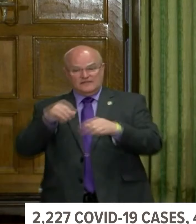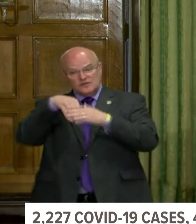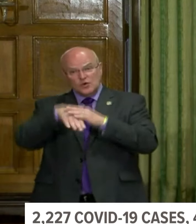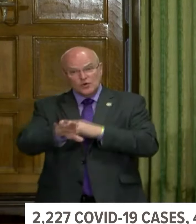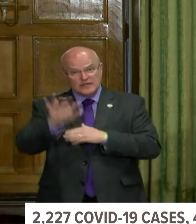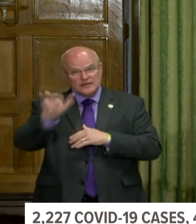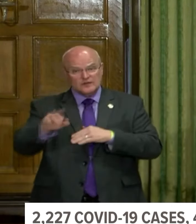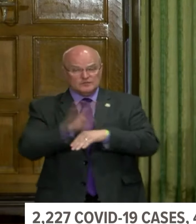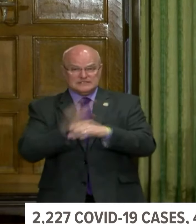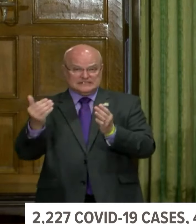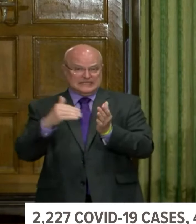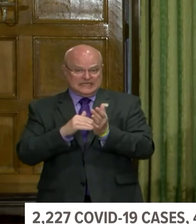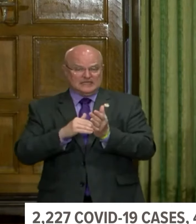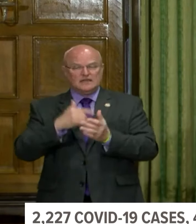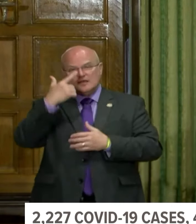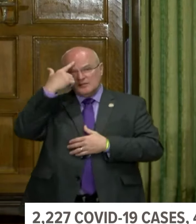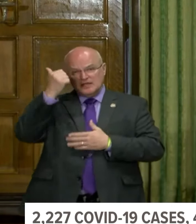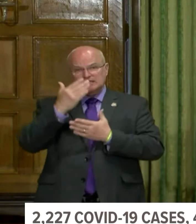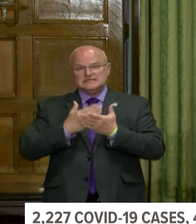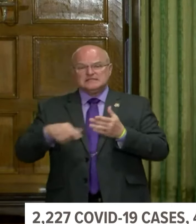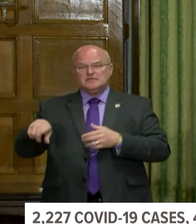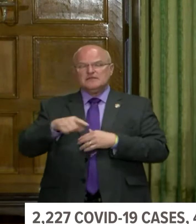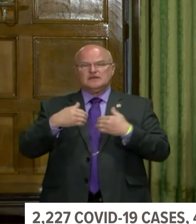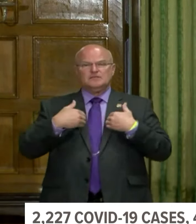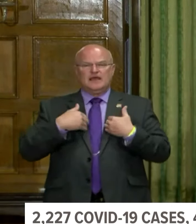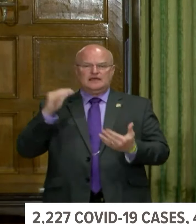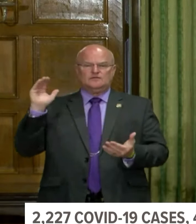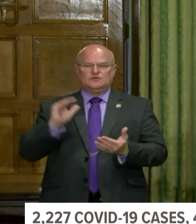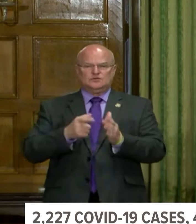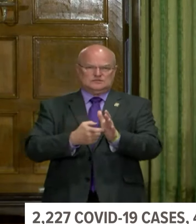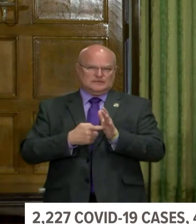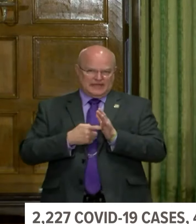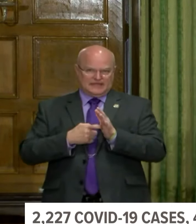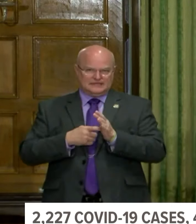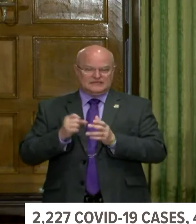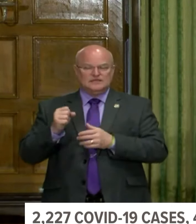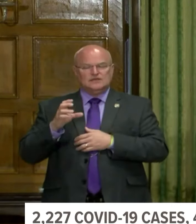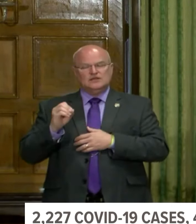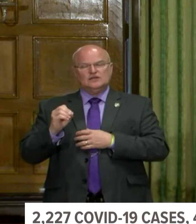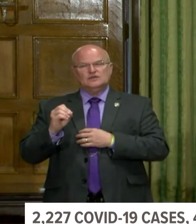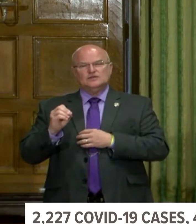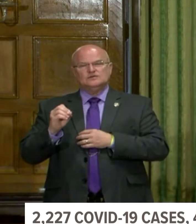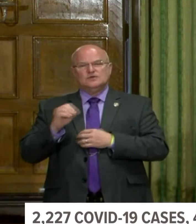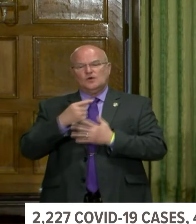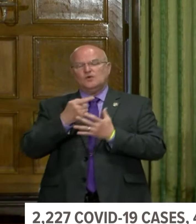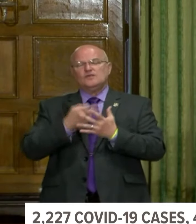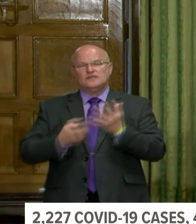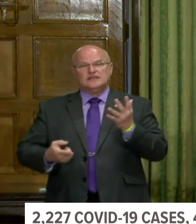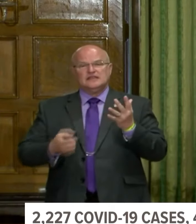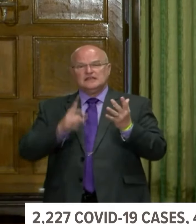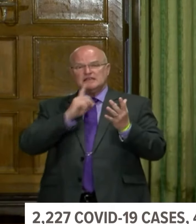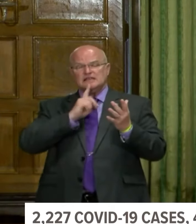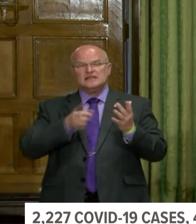into those again, because some of them just had a reduced demand. And so these are